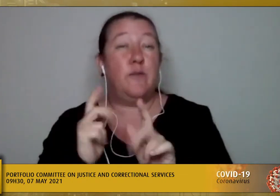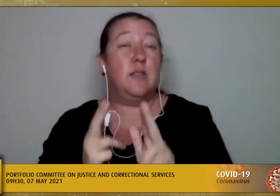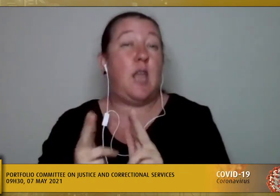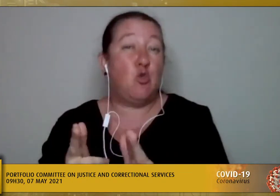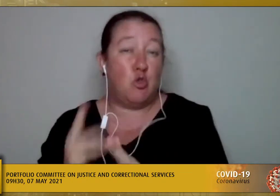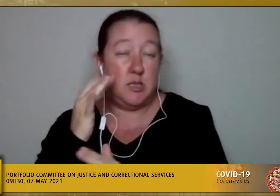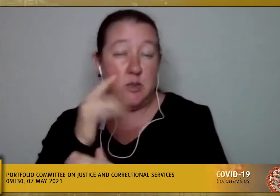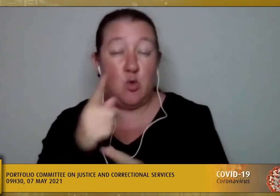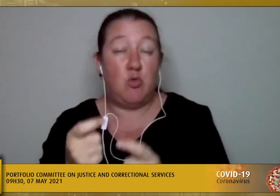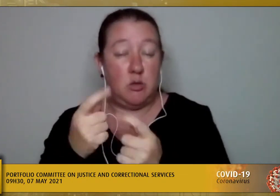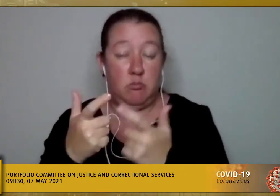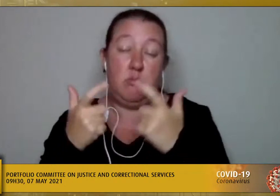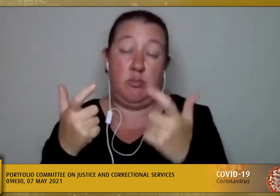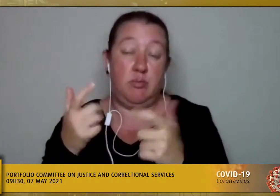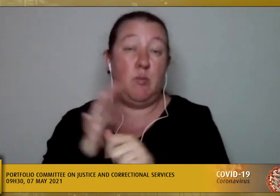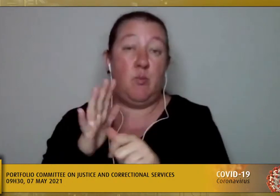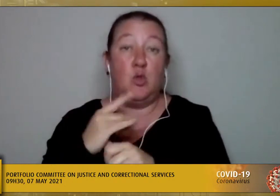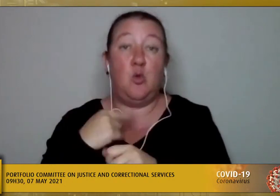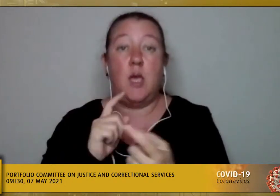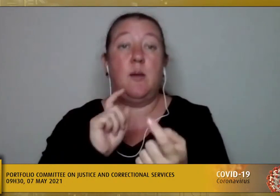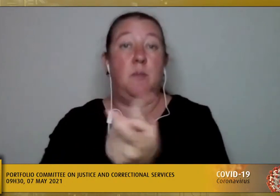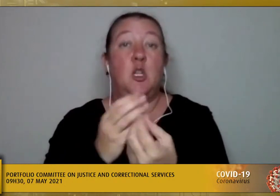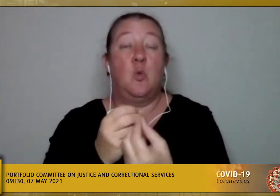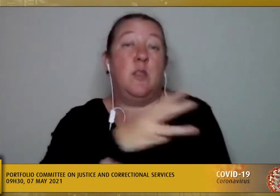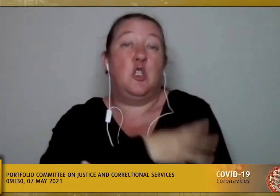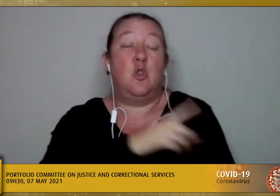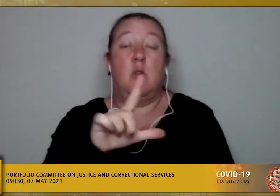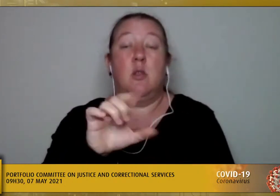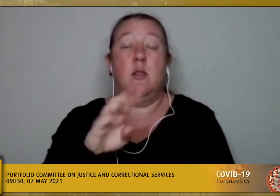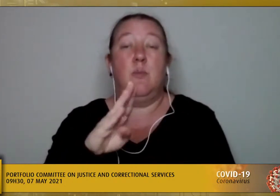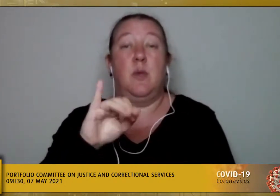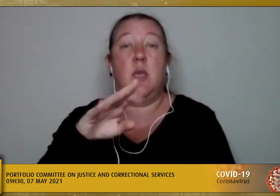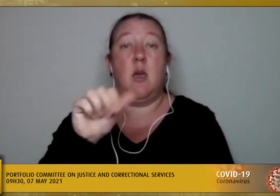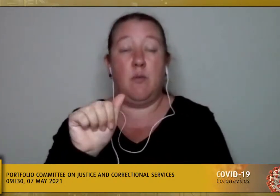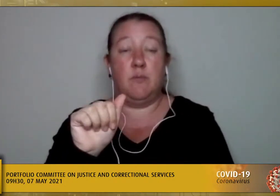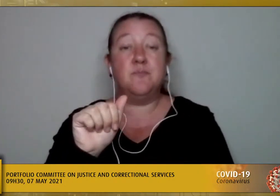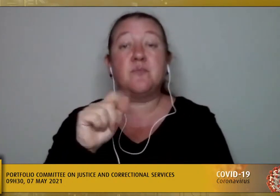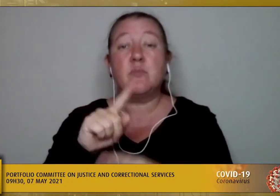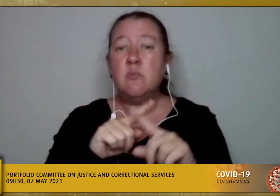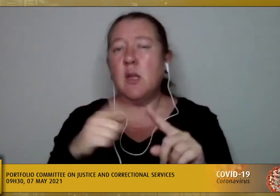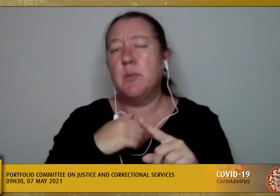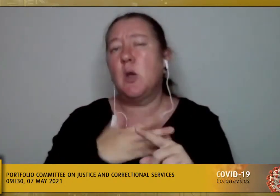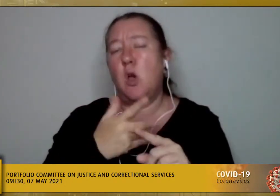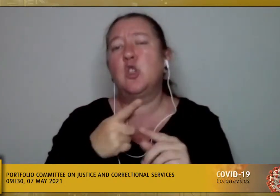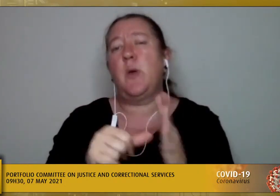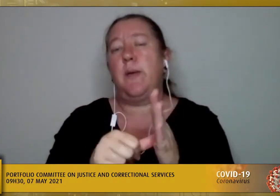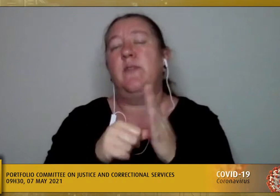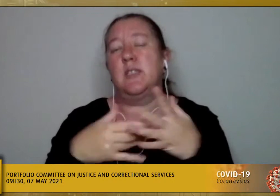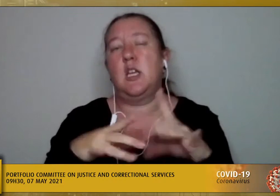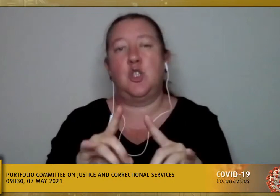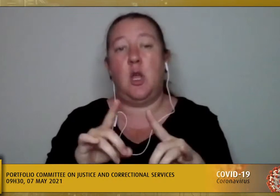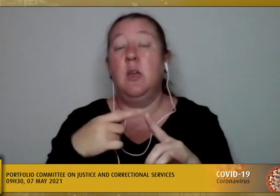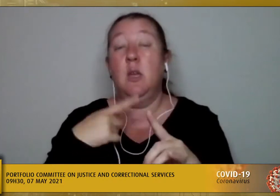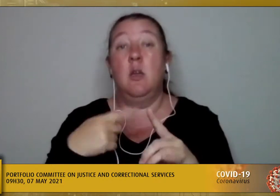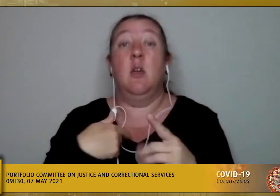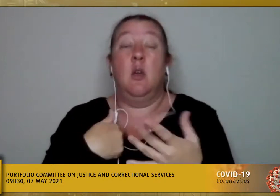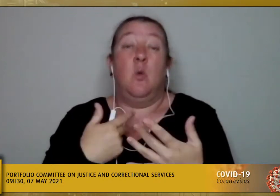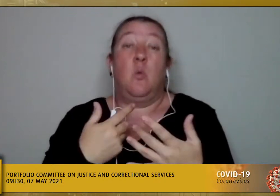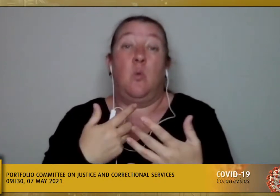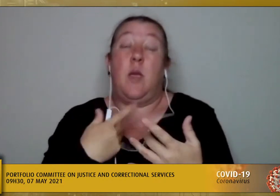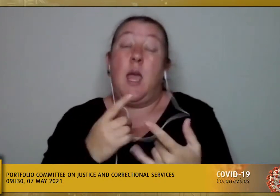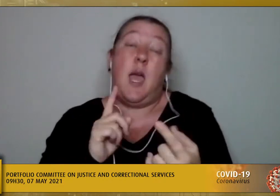hugely important we had a meeting with General labia but I want to emphasize chair in as much as we are having a meeting